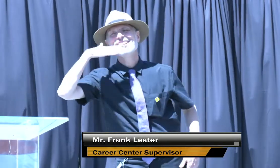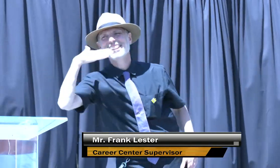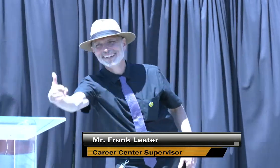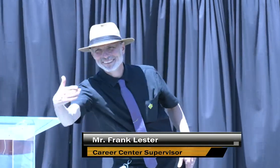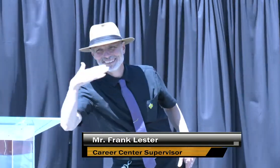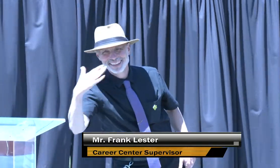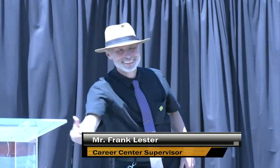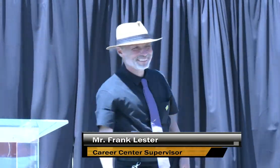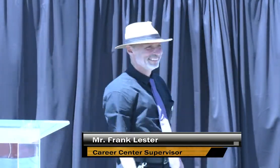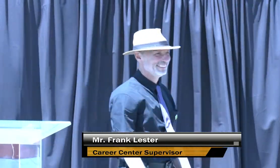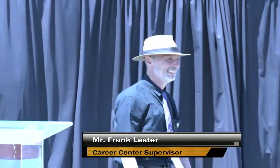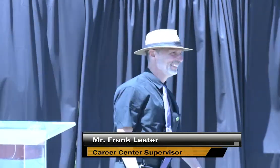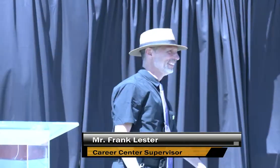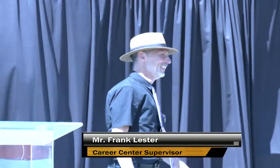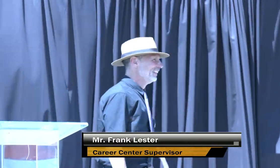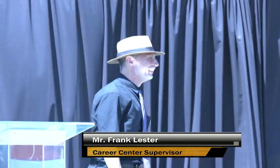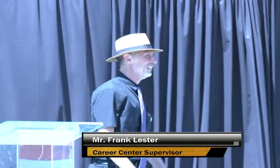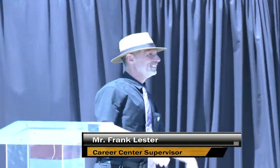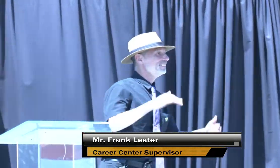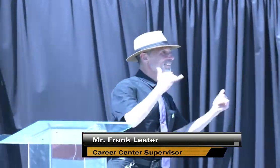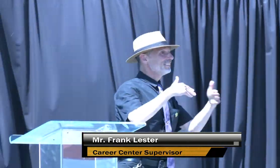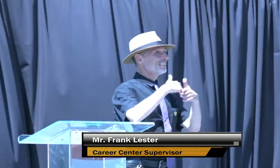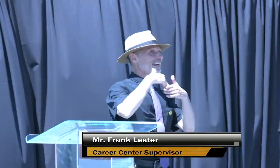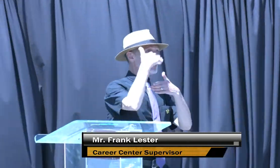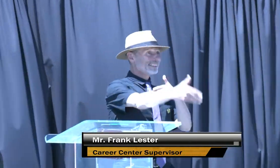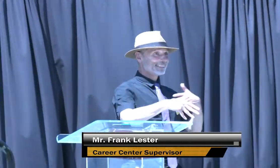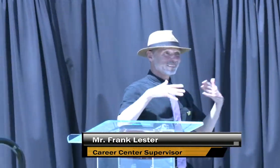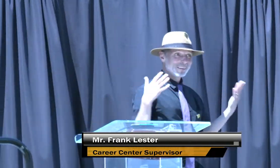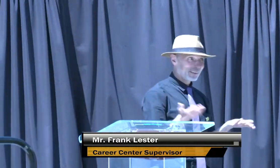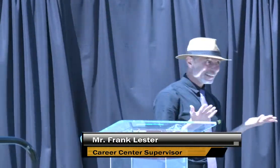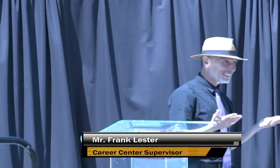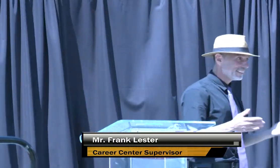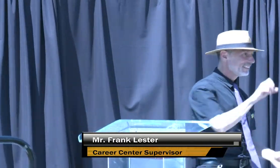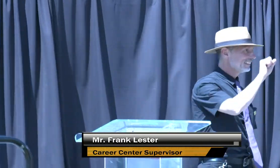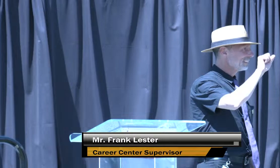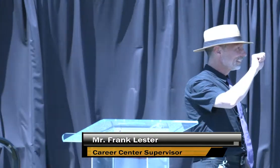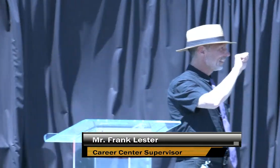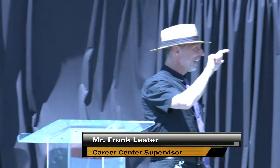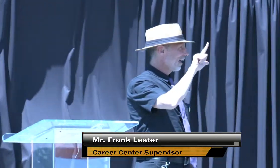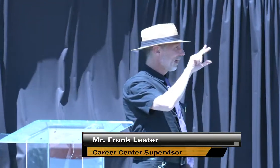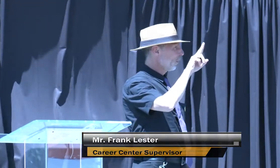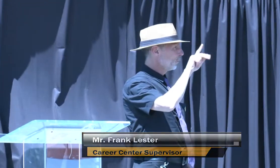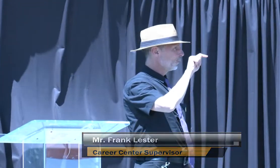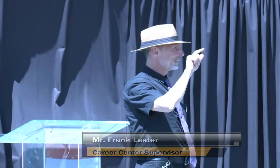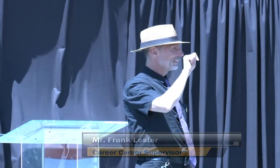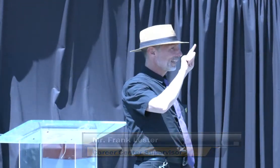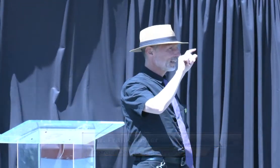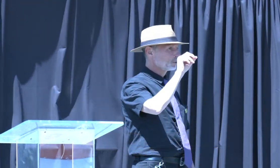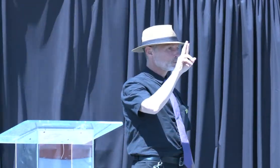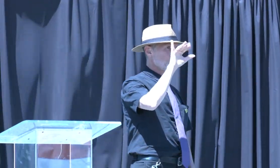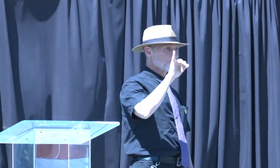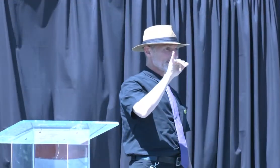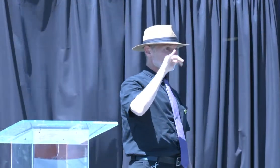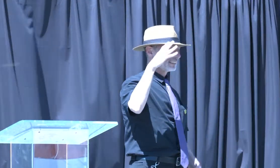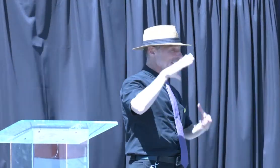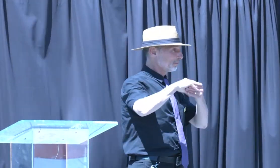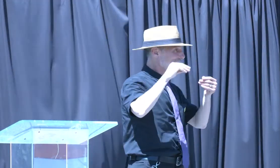All right. The Eagles are soaring. Thank you. What we have next is the